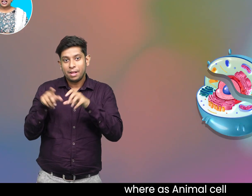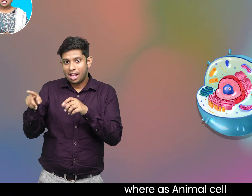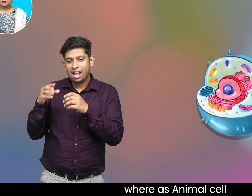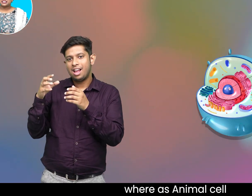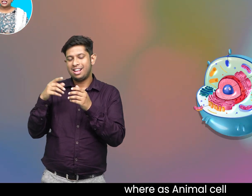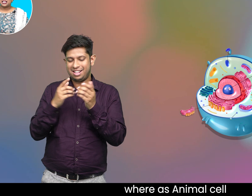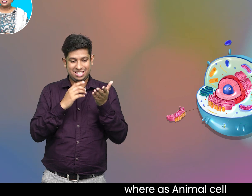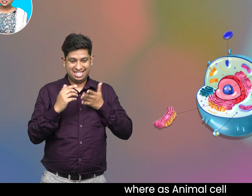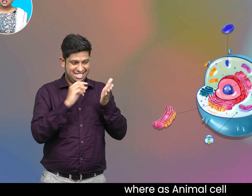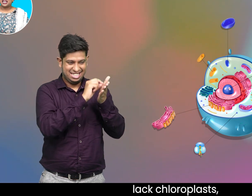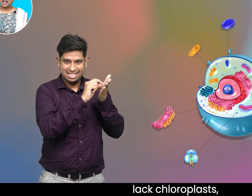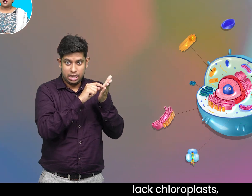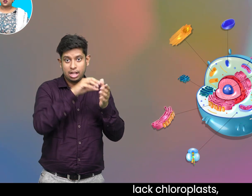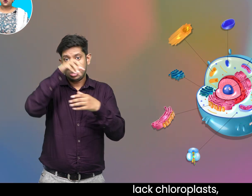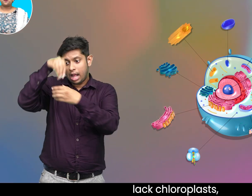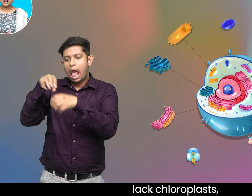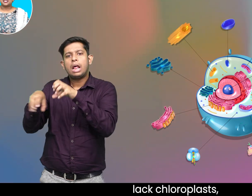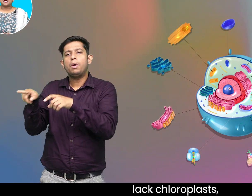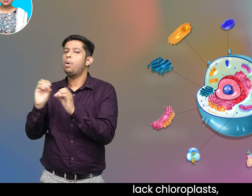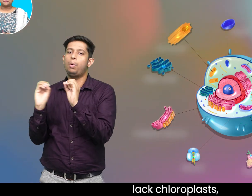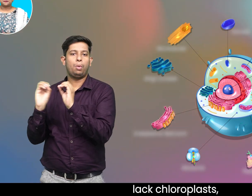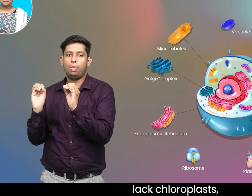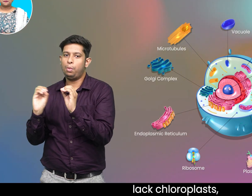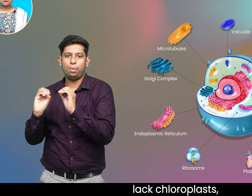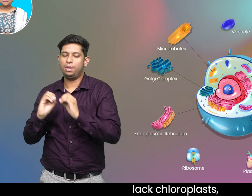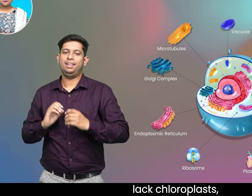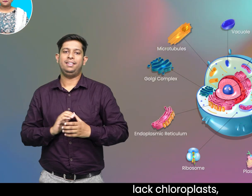Whereas in animal cells lack chloroplasts.